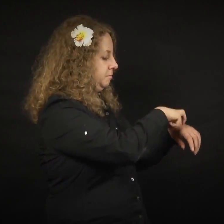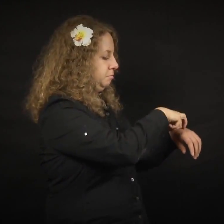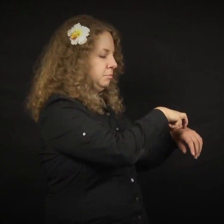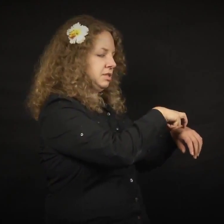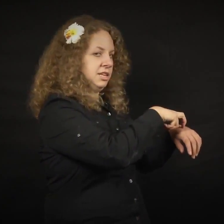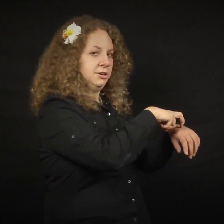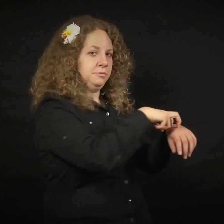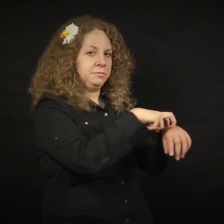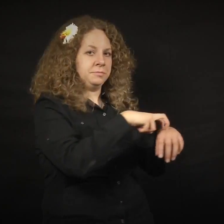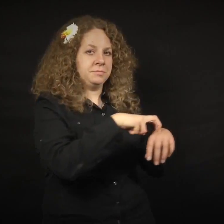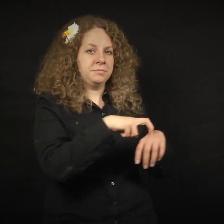Potato.